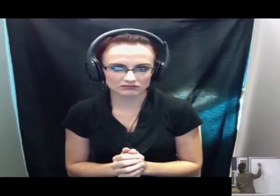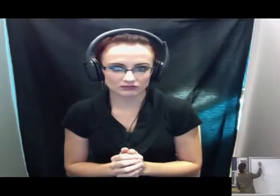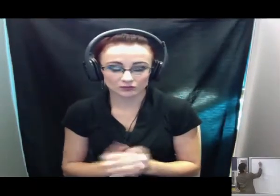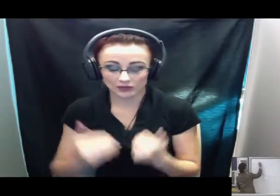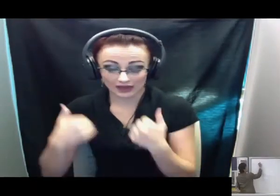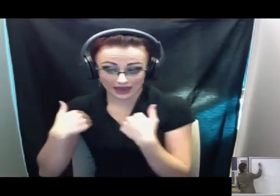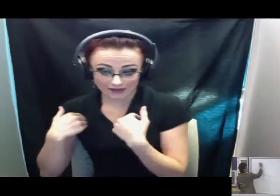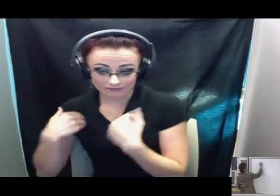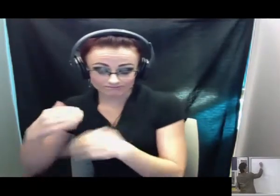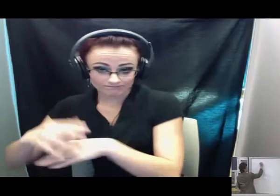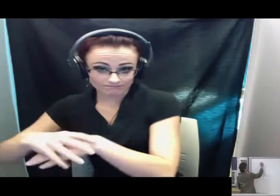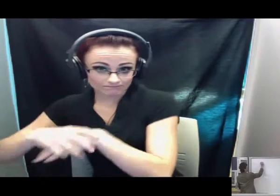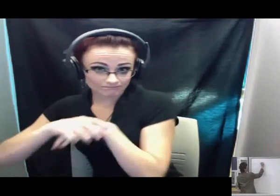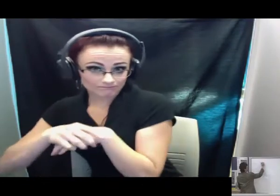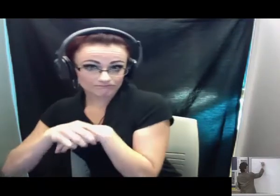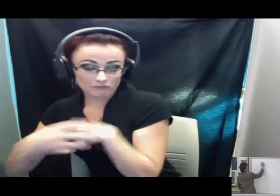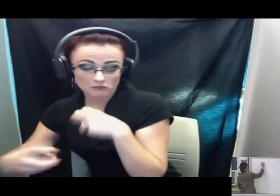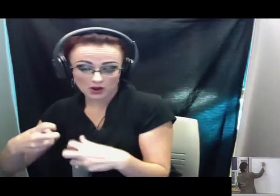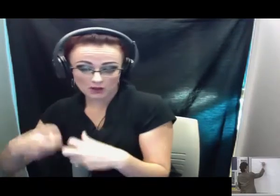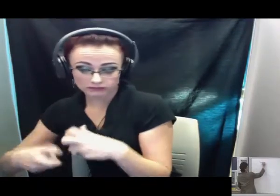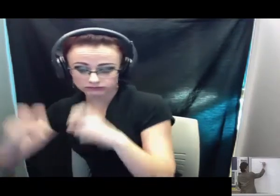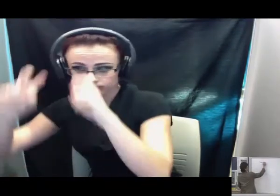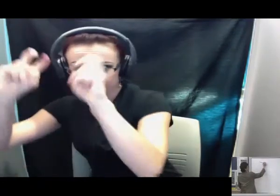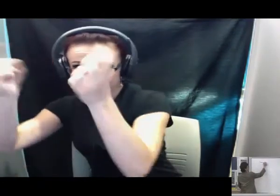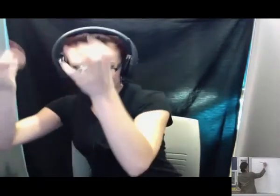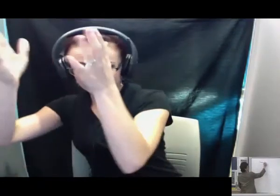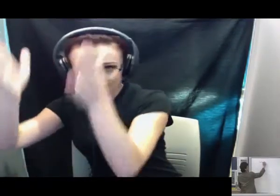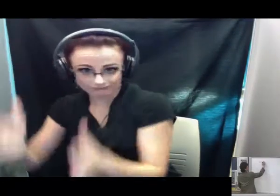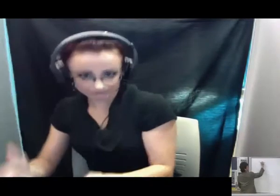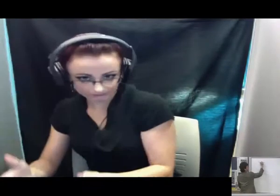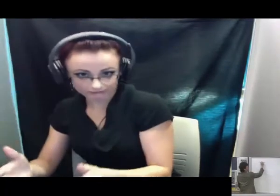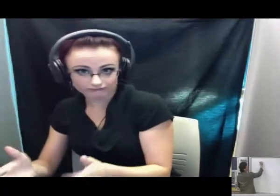So we have Britain's problems.